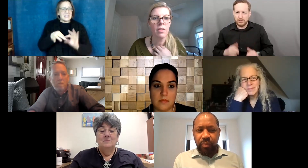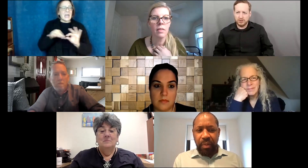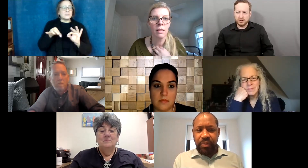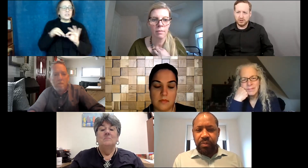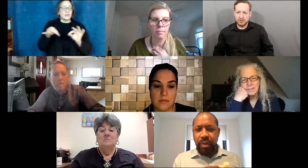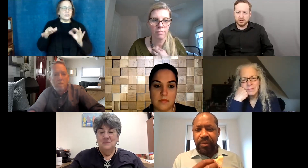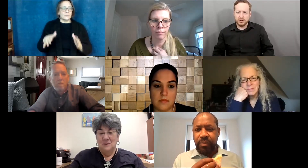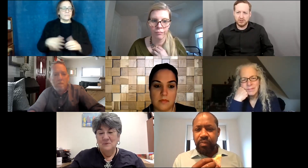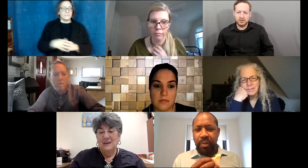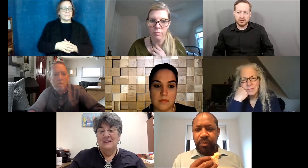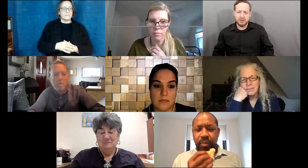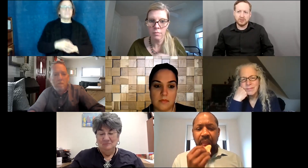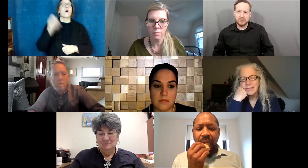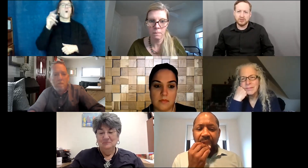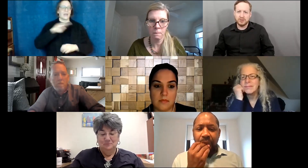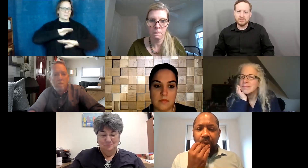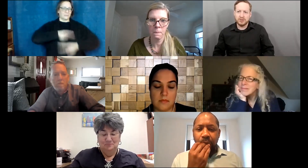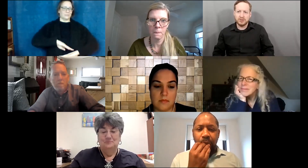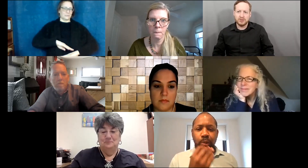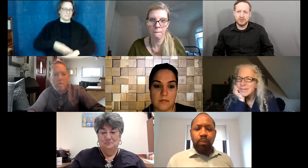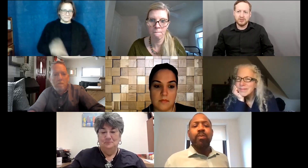That's the captioner. Okay.